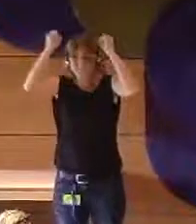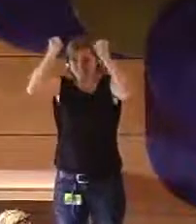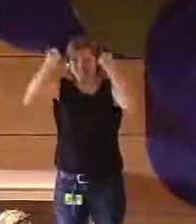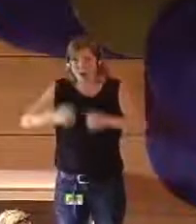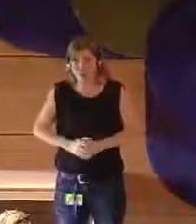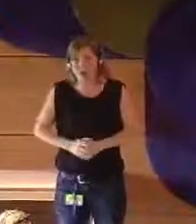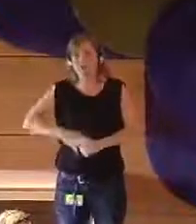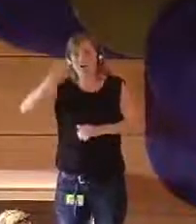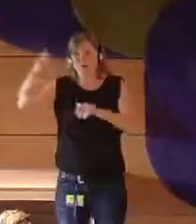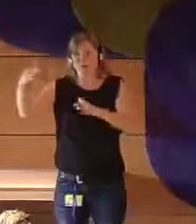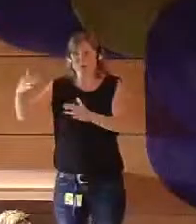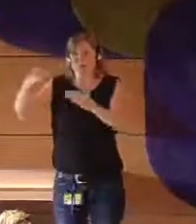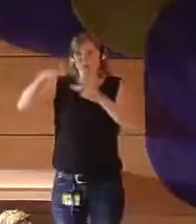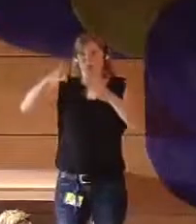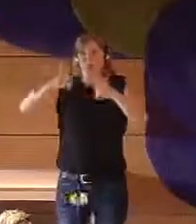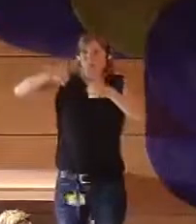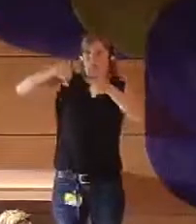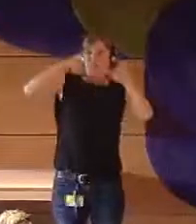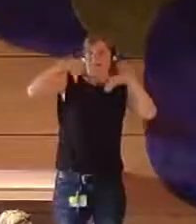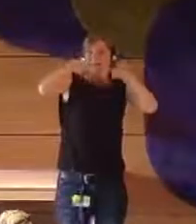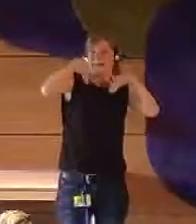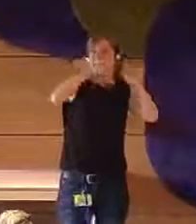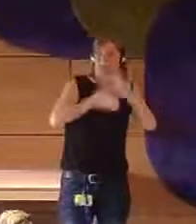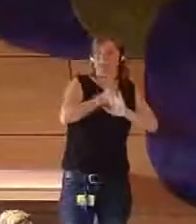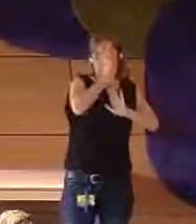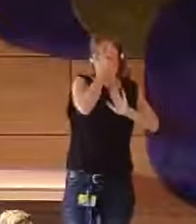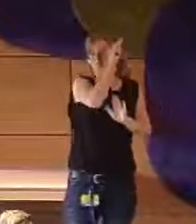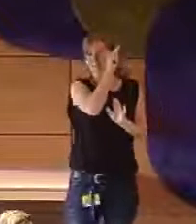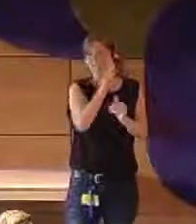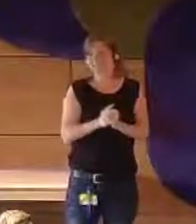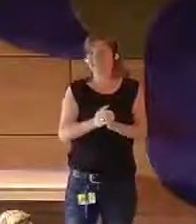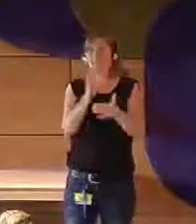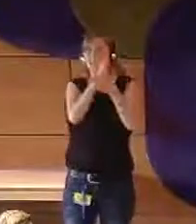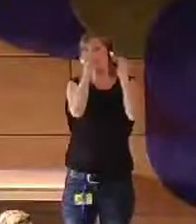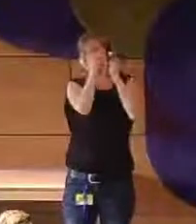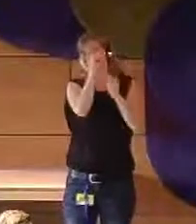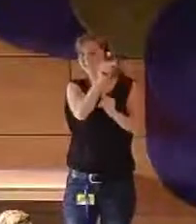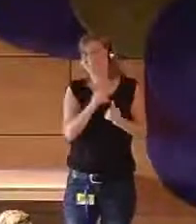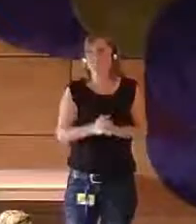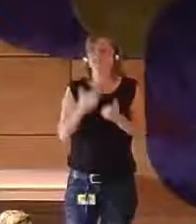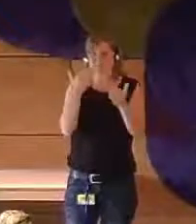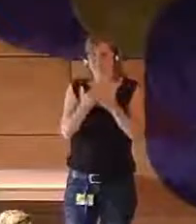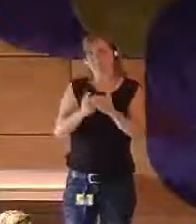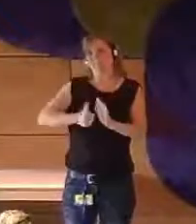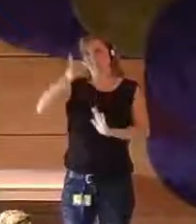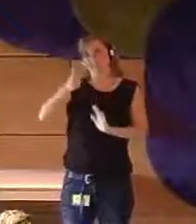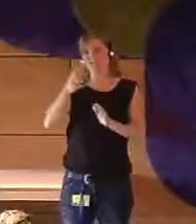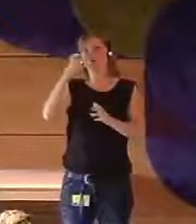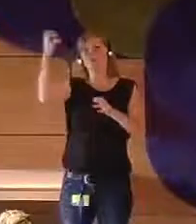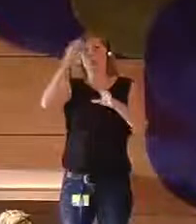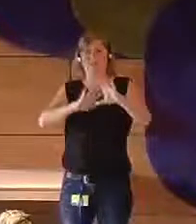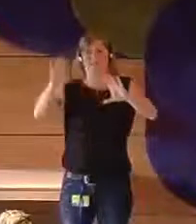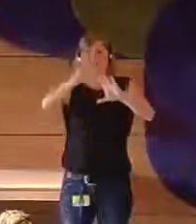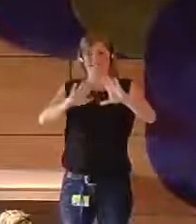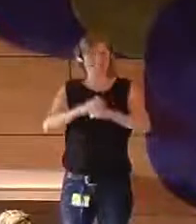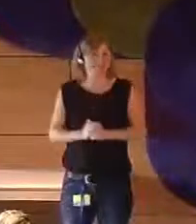were squeezed, and so this is the first kingdom, but we had to pay the Vikings